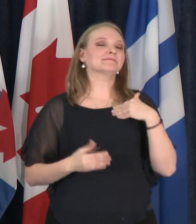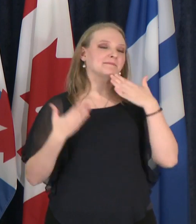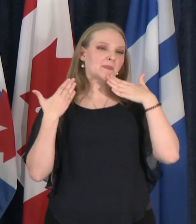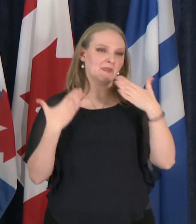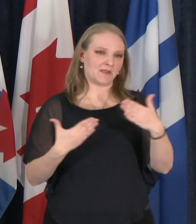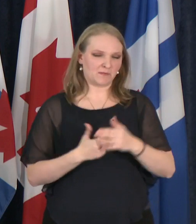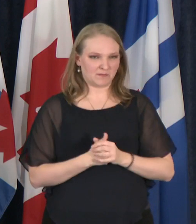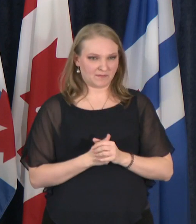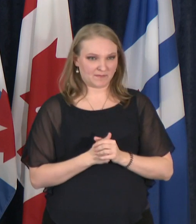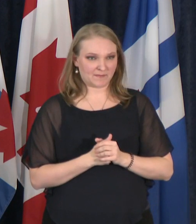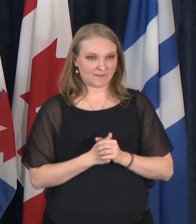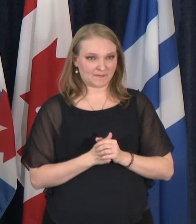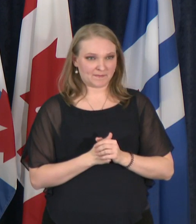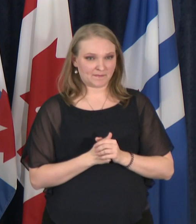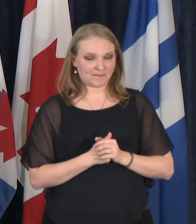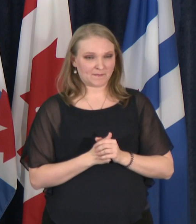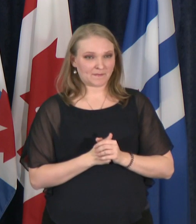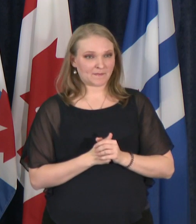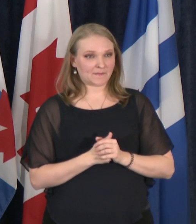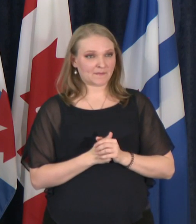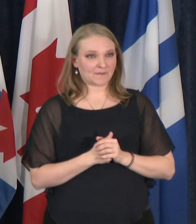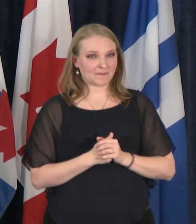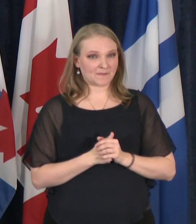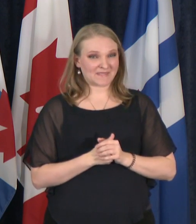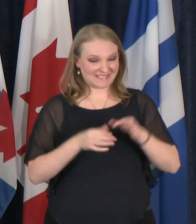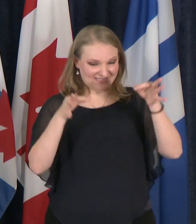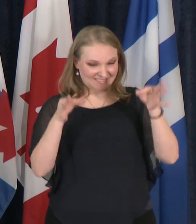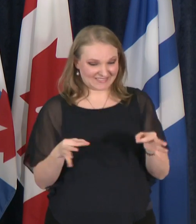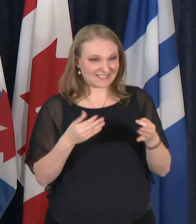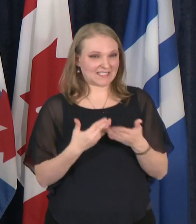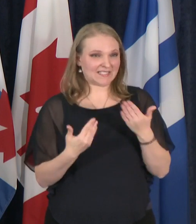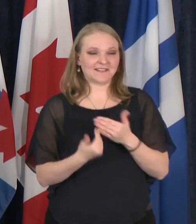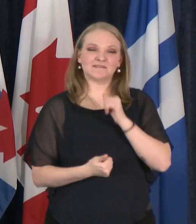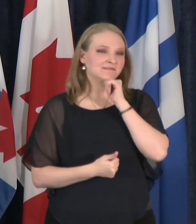These decisions are not easy.